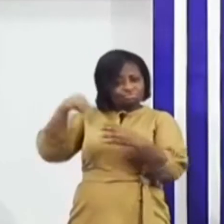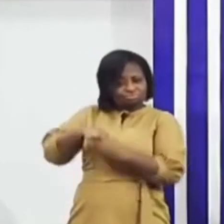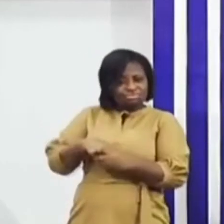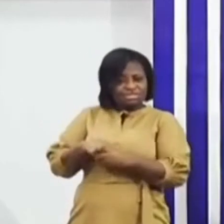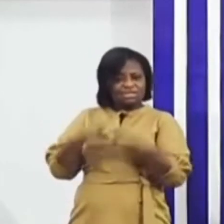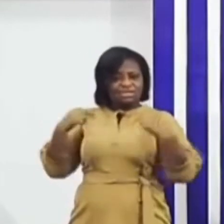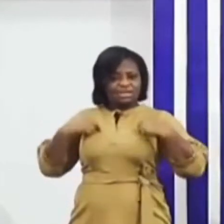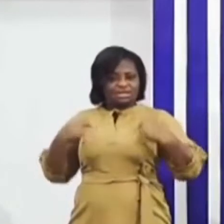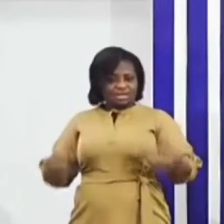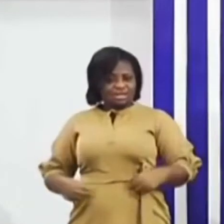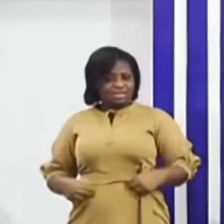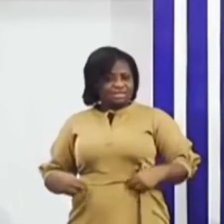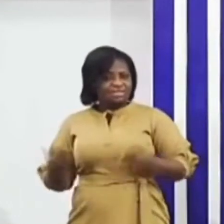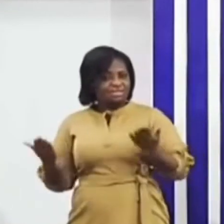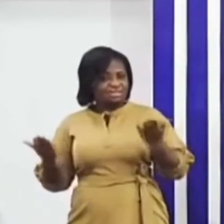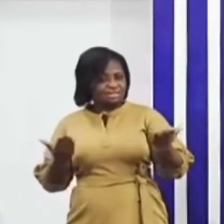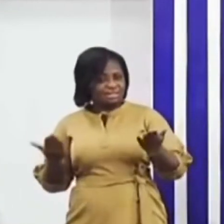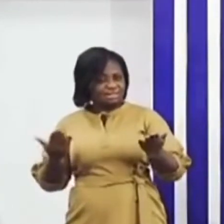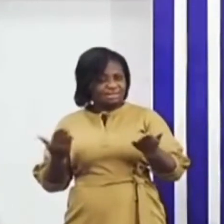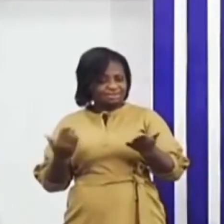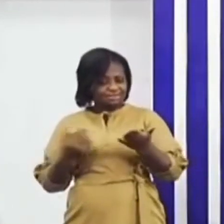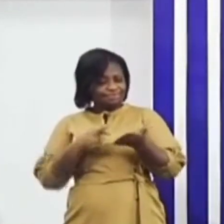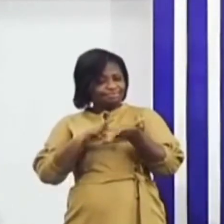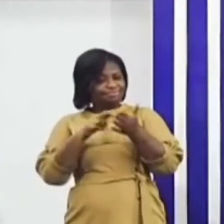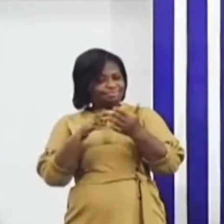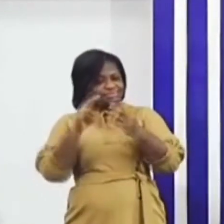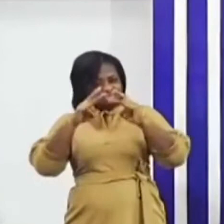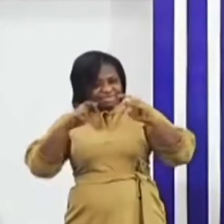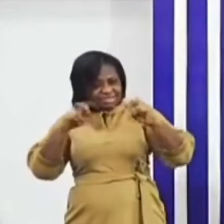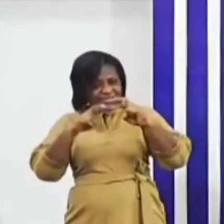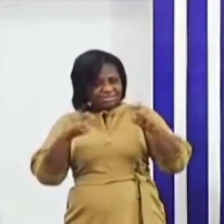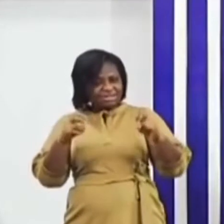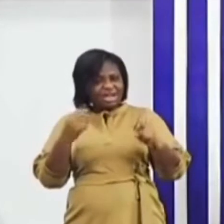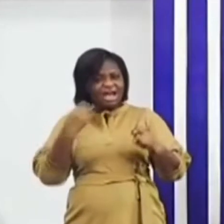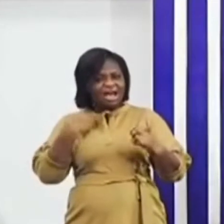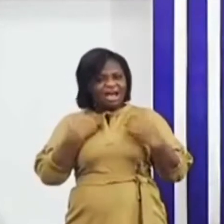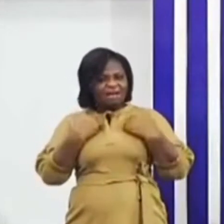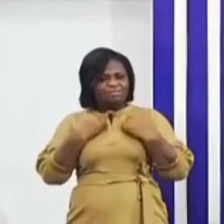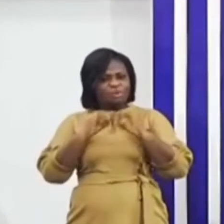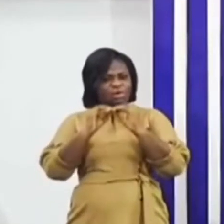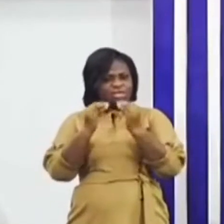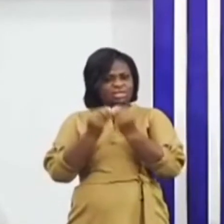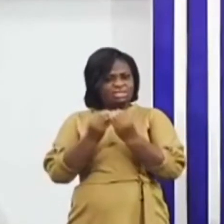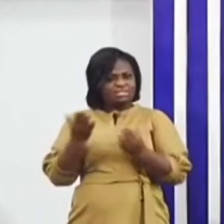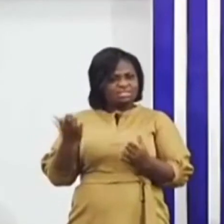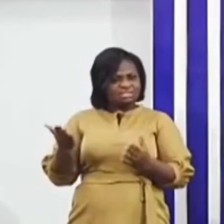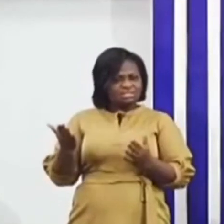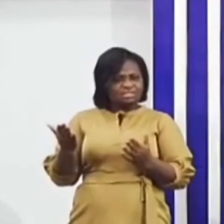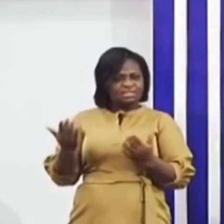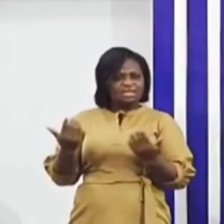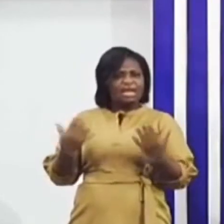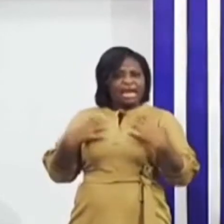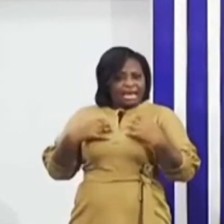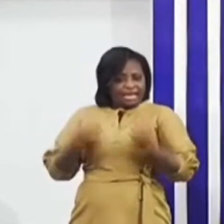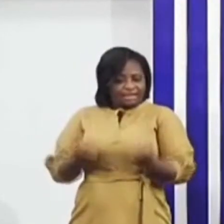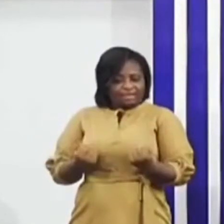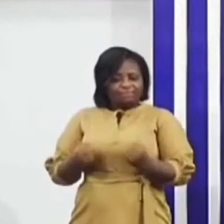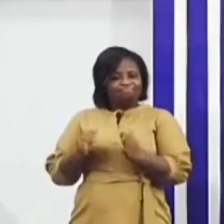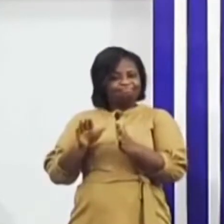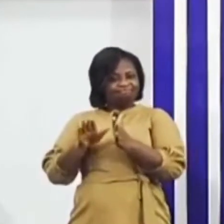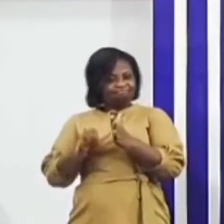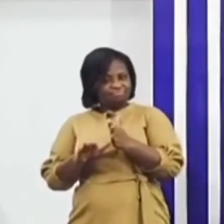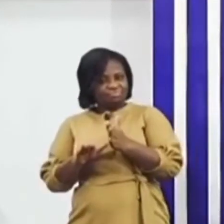at the last quarter of our review we have had immunization services coming down we've had